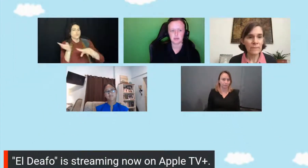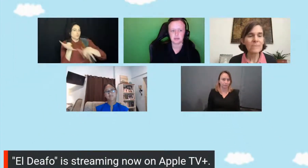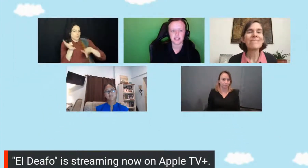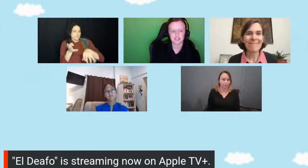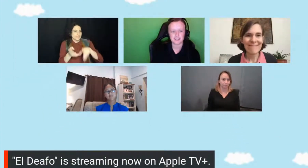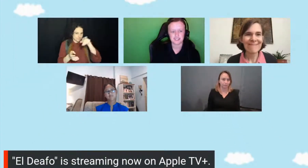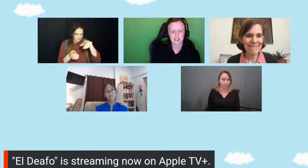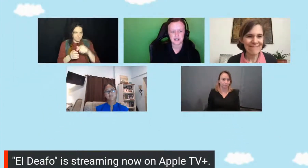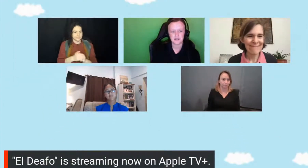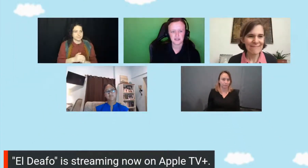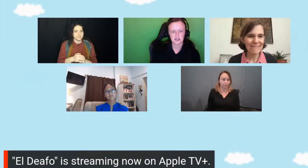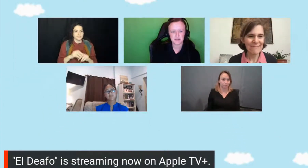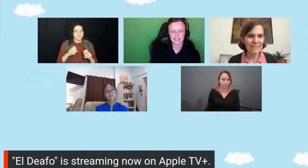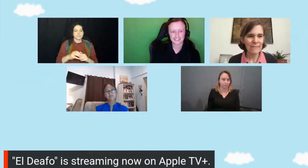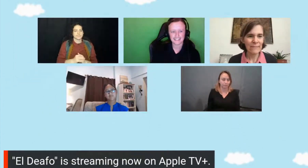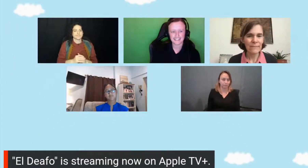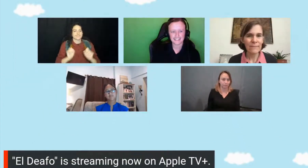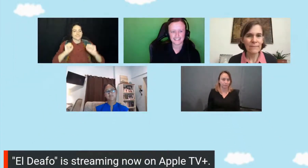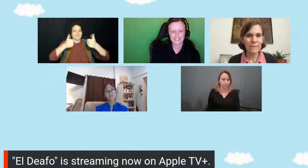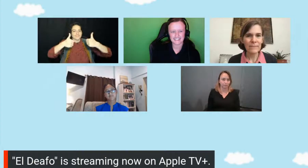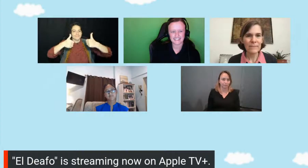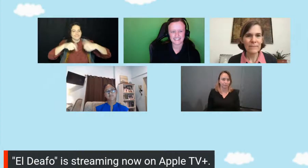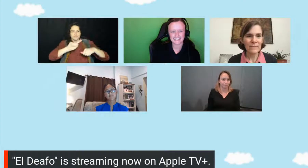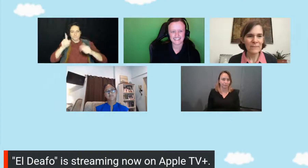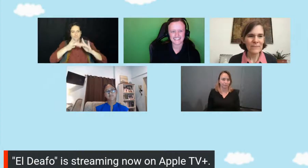on Apple Plus for streaming.